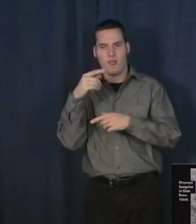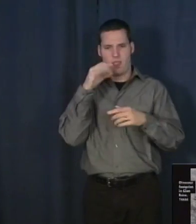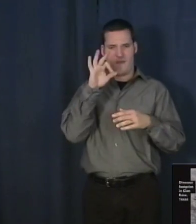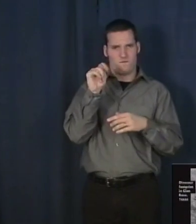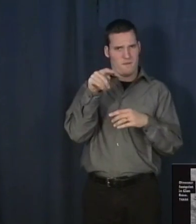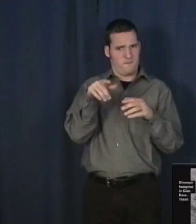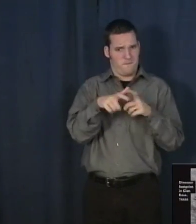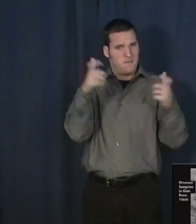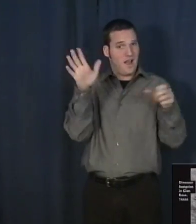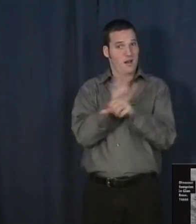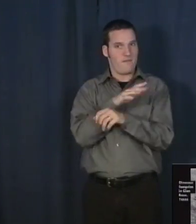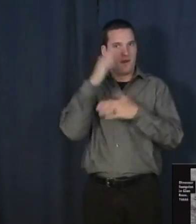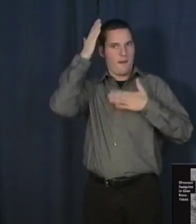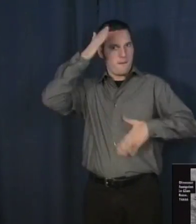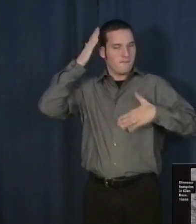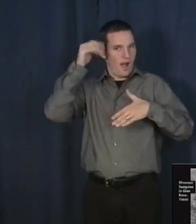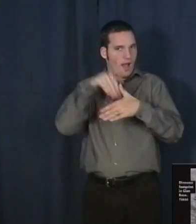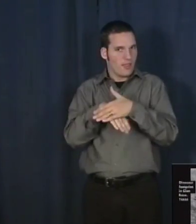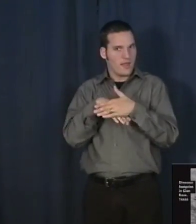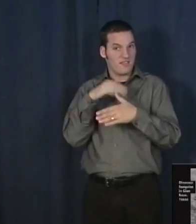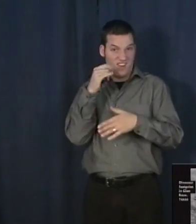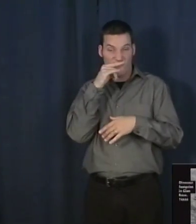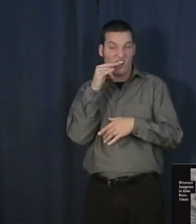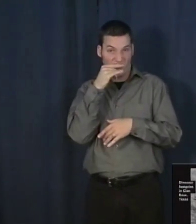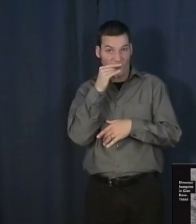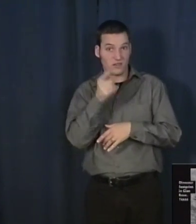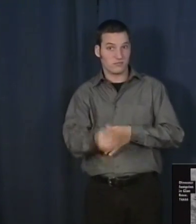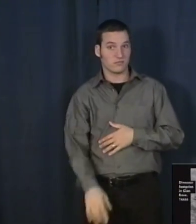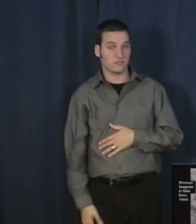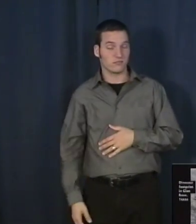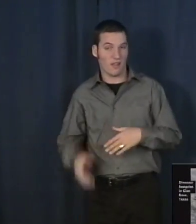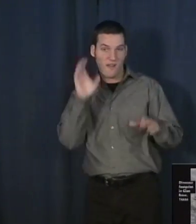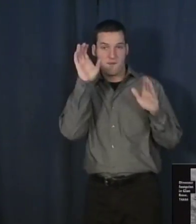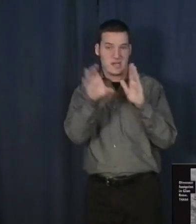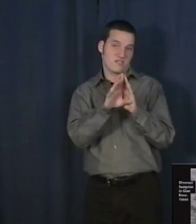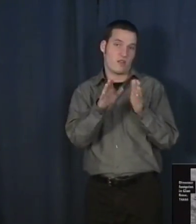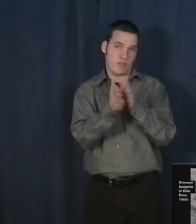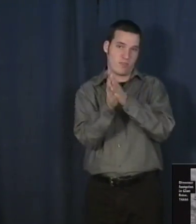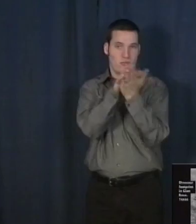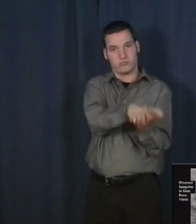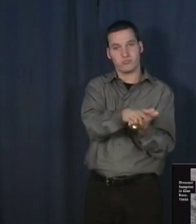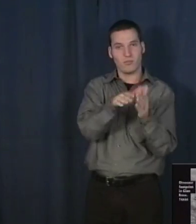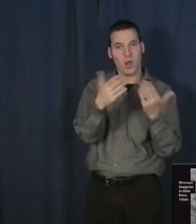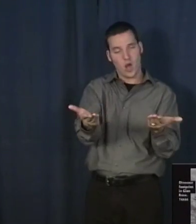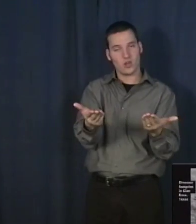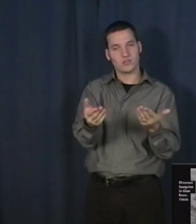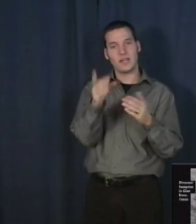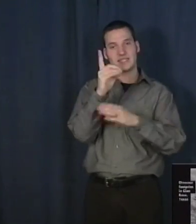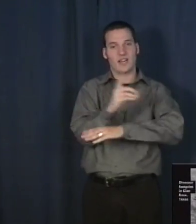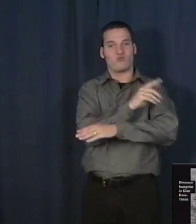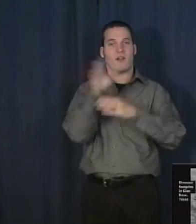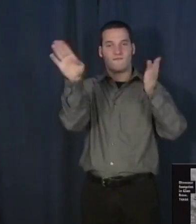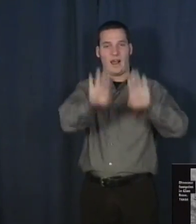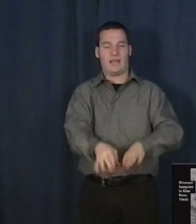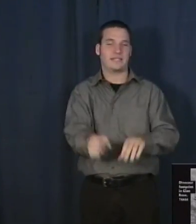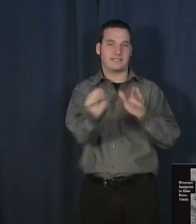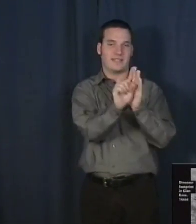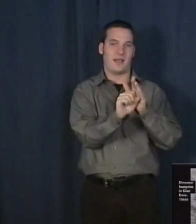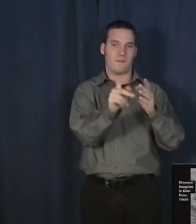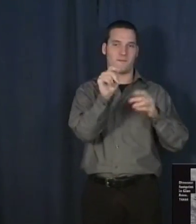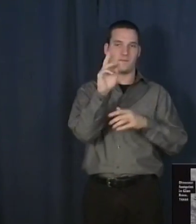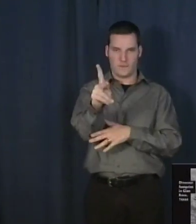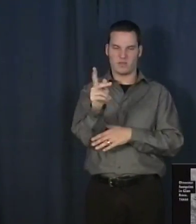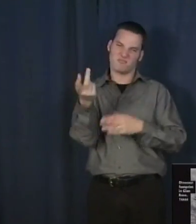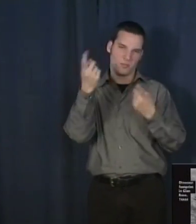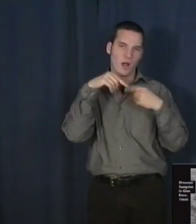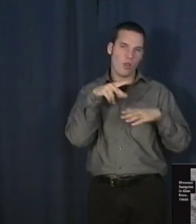Matter of fact, their foot was big enough to take a bath in, the footprint, if you're a little kid. Pictures on the back of the book from Dinosaur Valley State Park